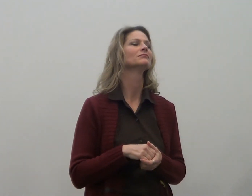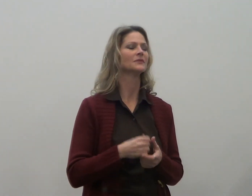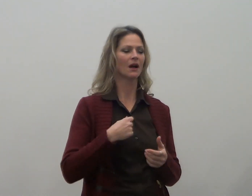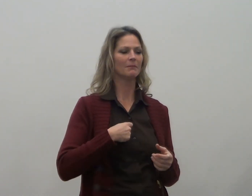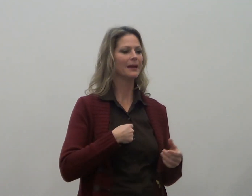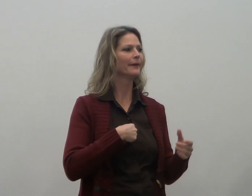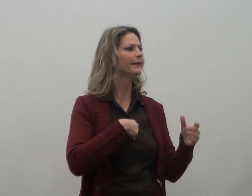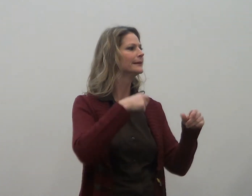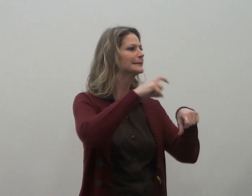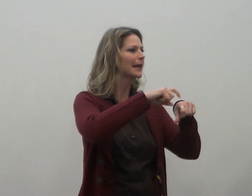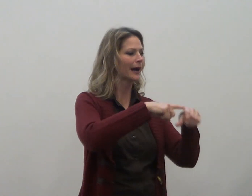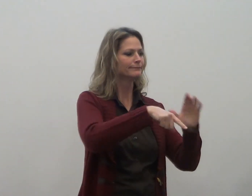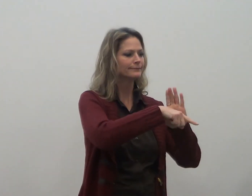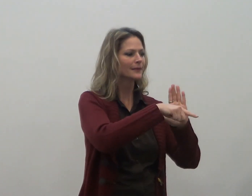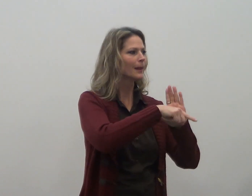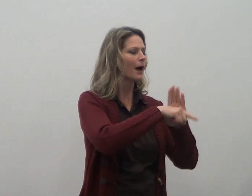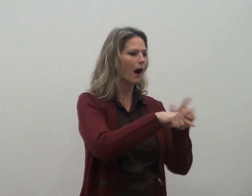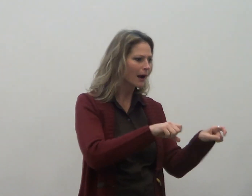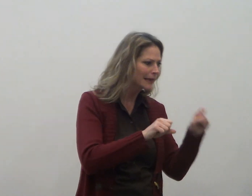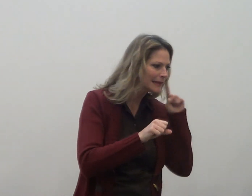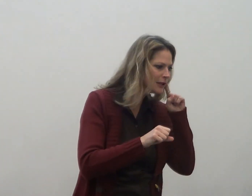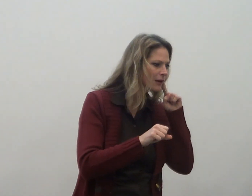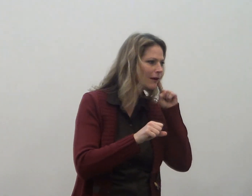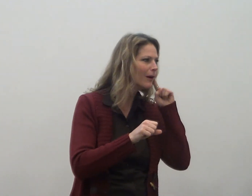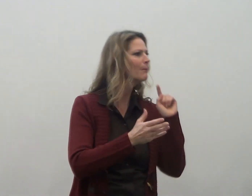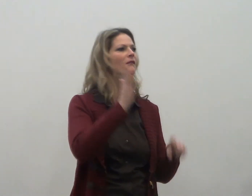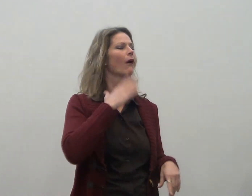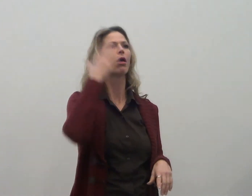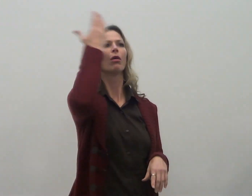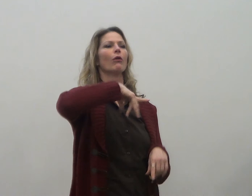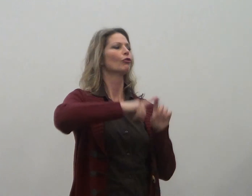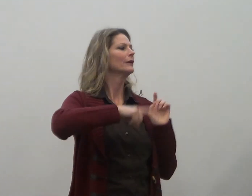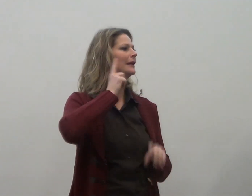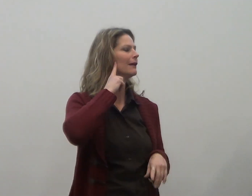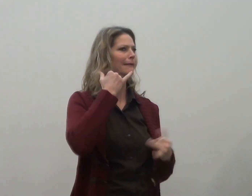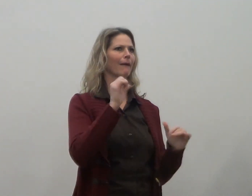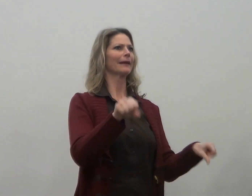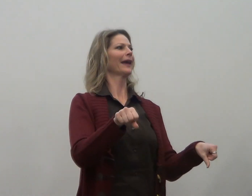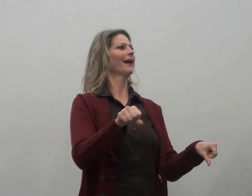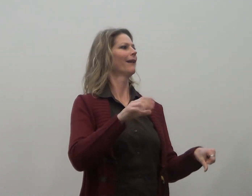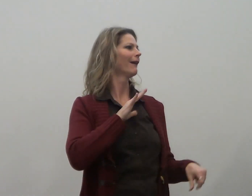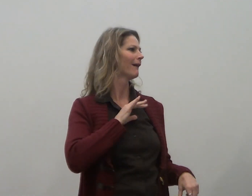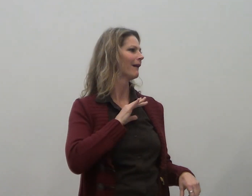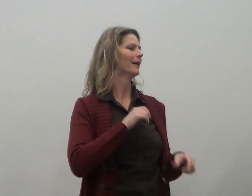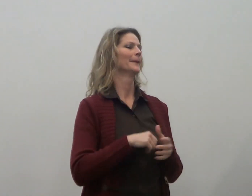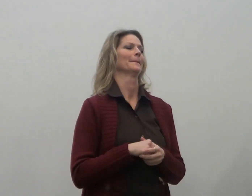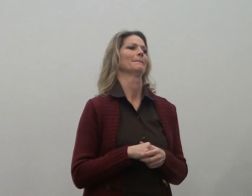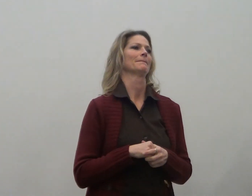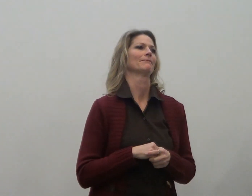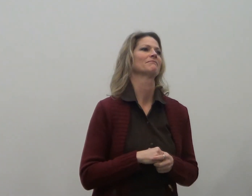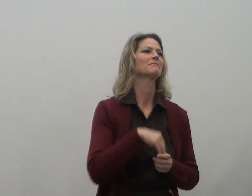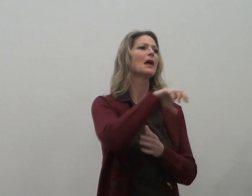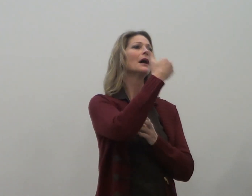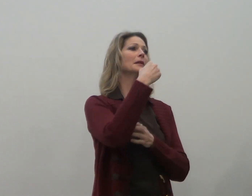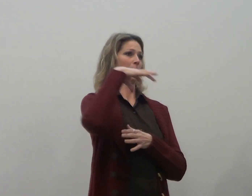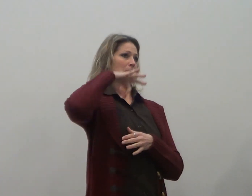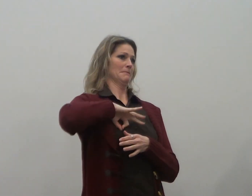that we hear on like a daily basis. And then another pro about it that I think that I learned from Jason, the